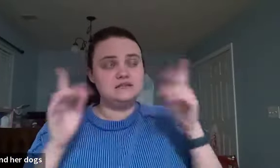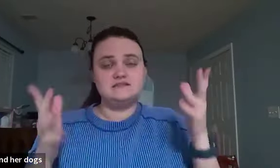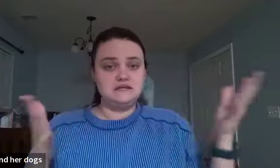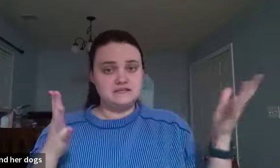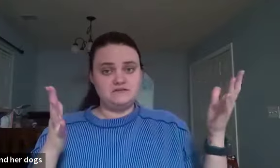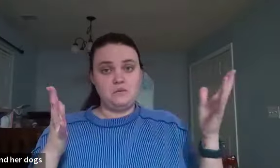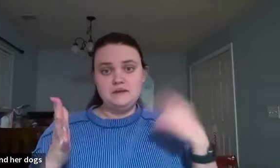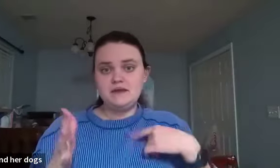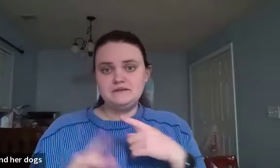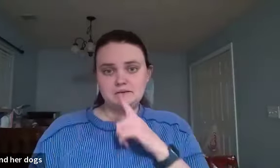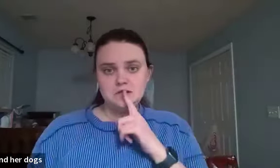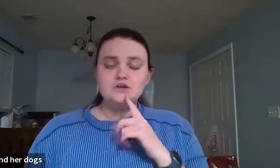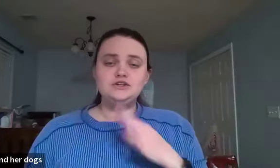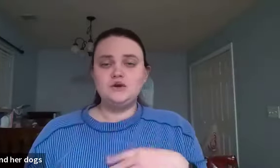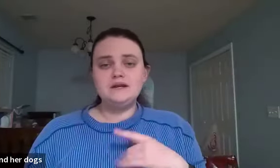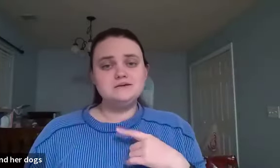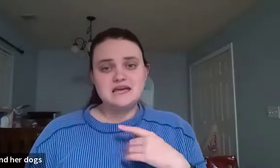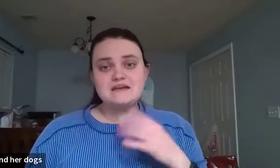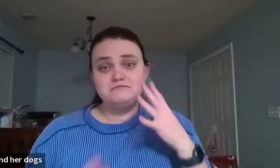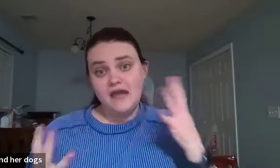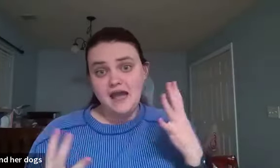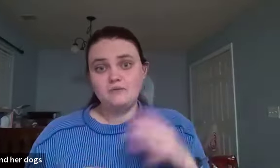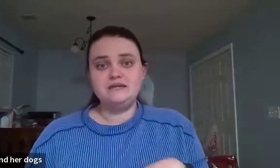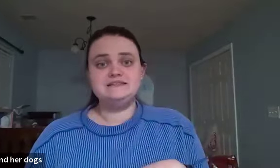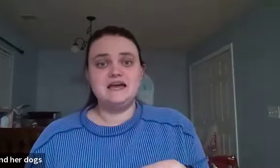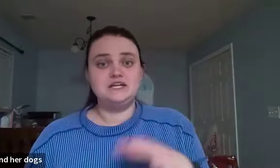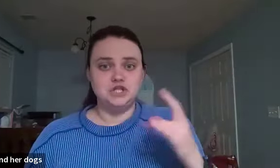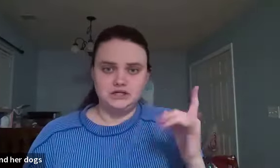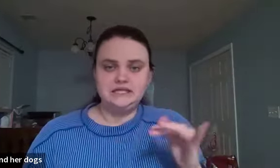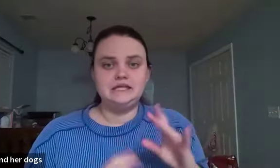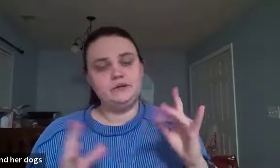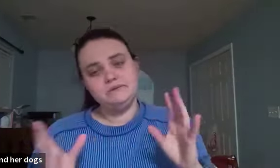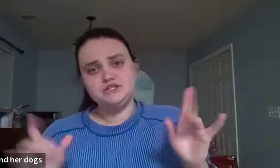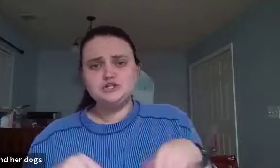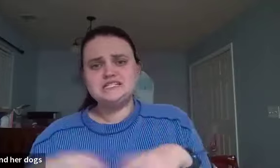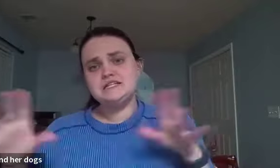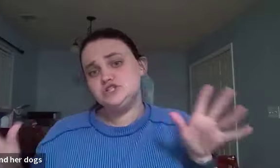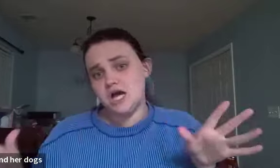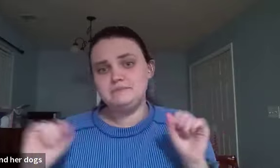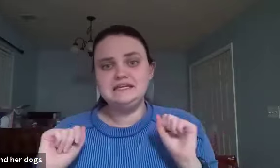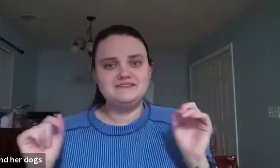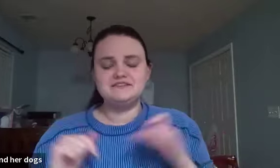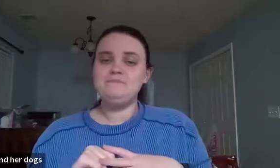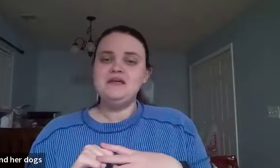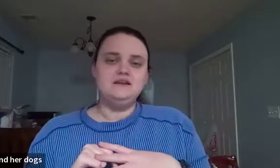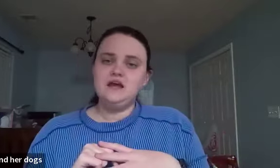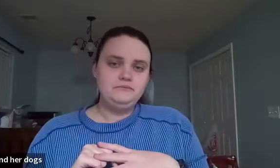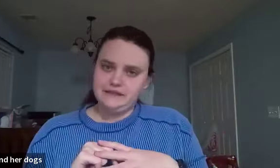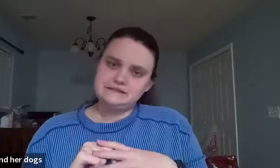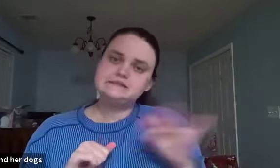kinds of things like that. We may be like, we don't say fat, we say chunky. We may, oh, she's a little chubby, things like that. No, it's the